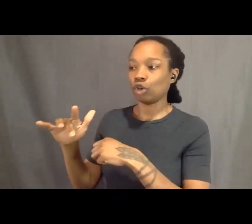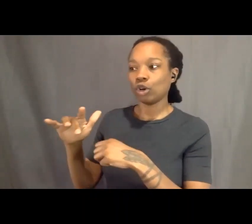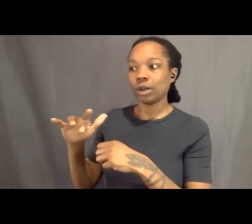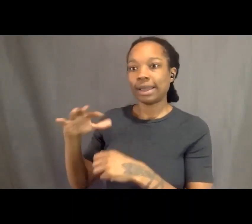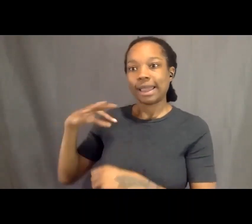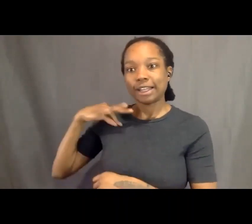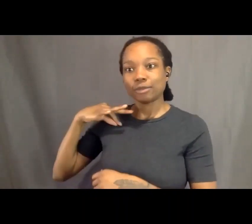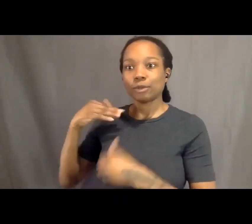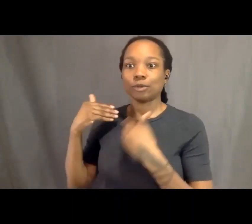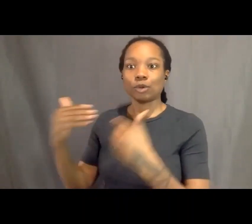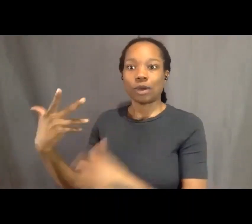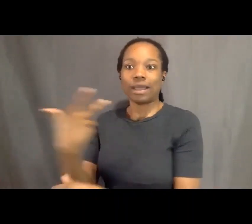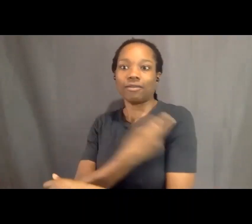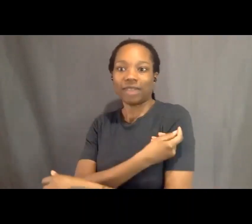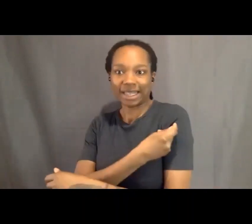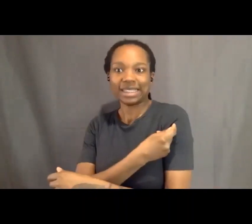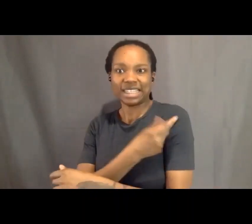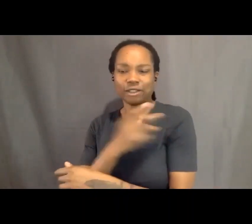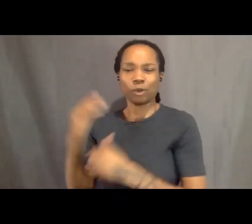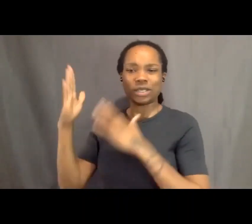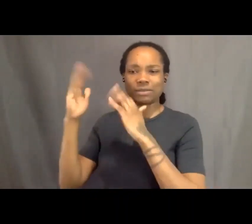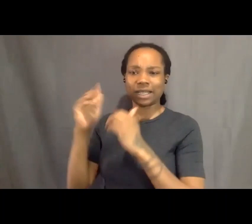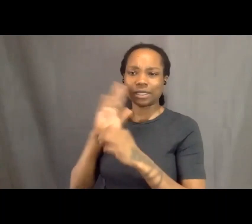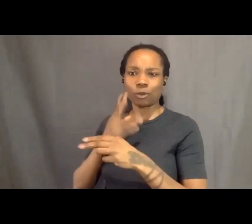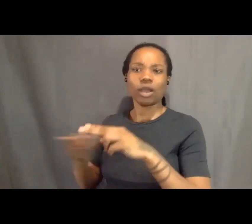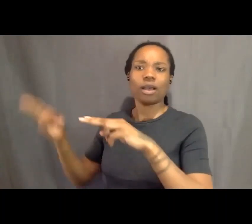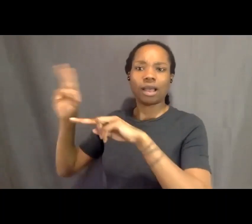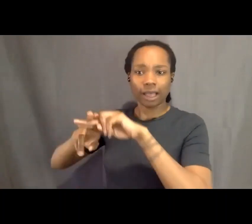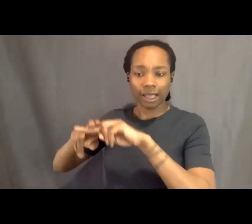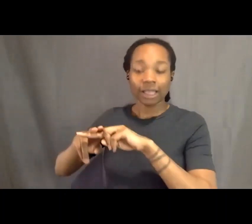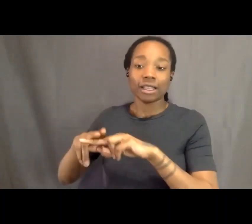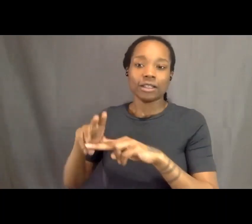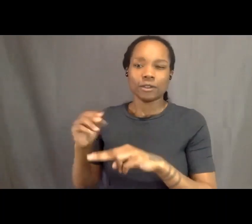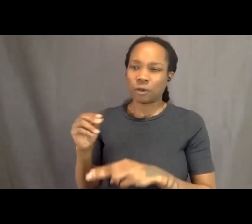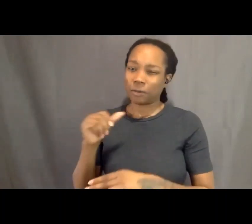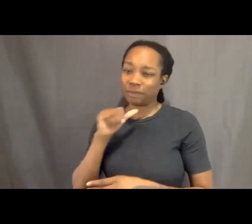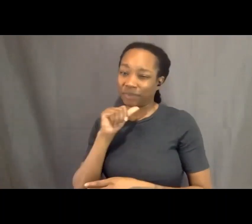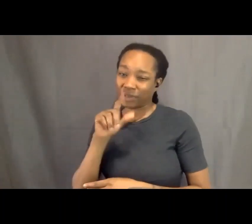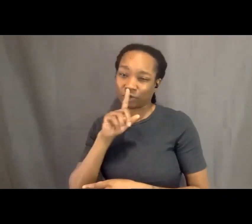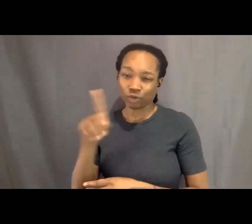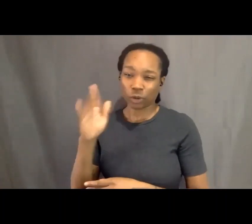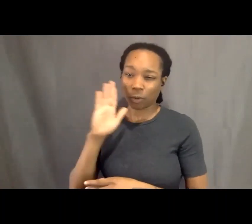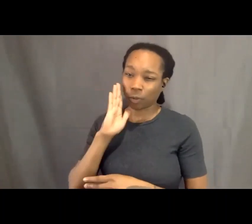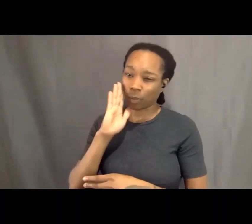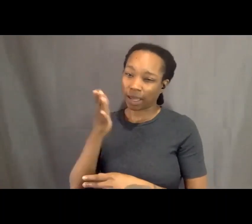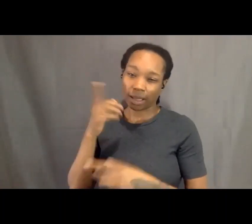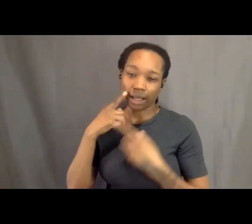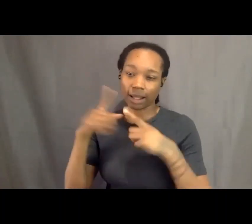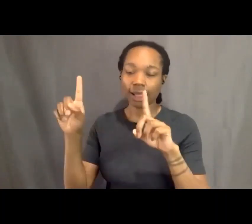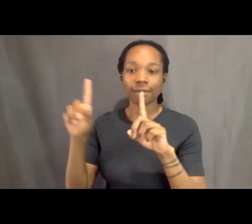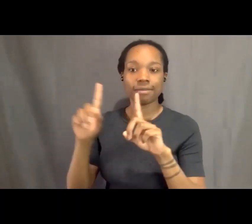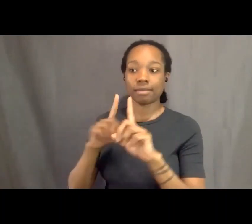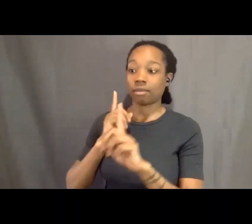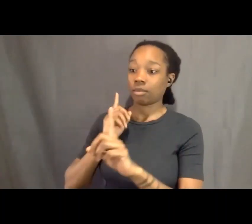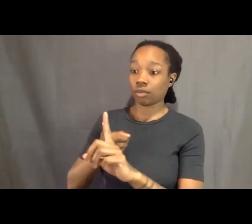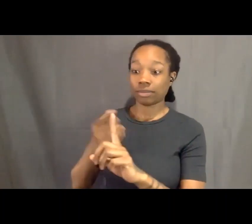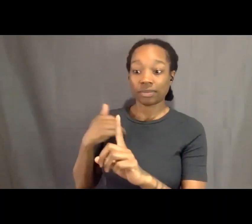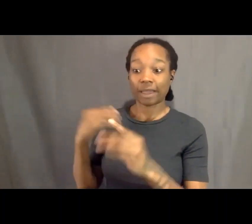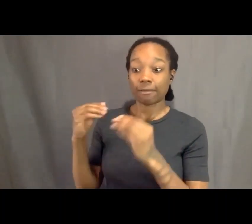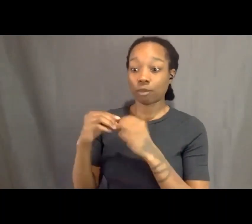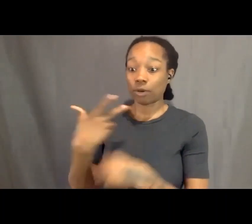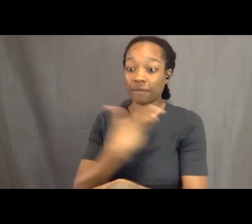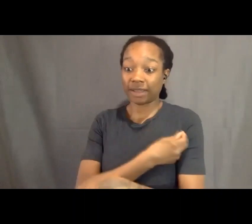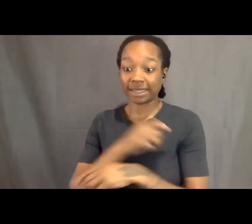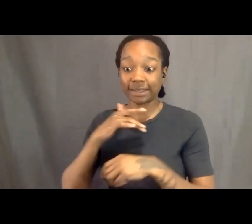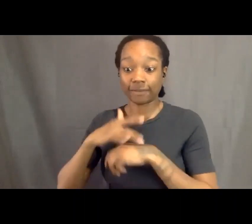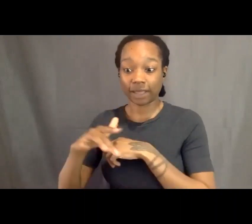to vaccinate people. But because we have more vaccine available does not mean that people are going to take it. And that's where